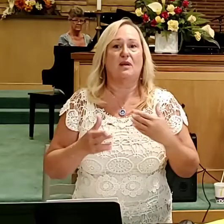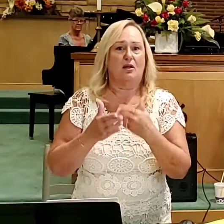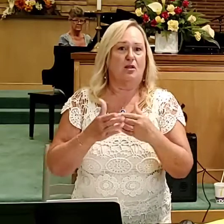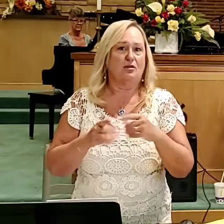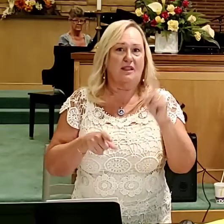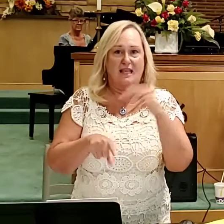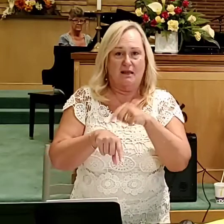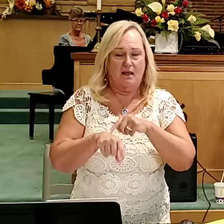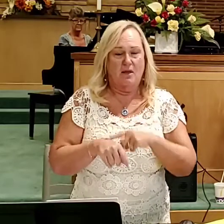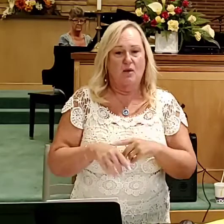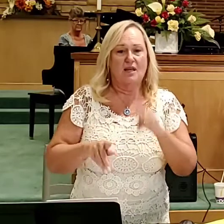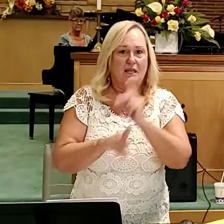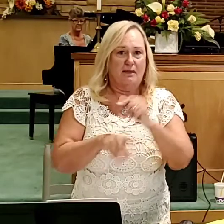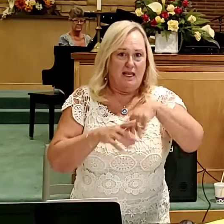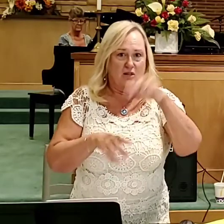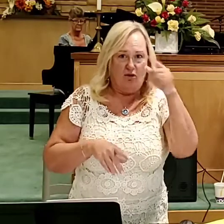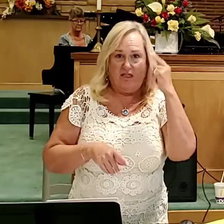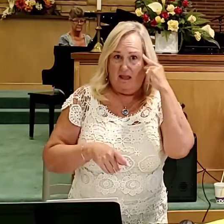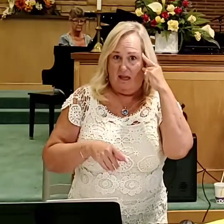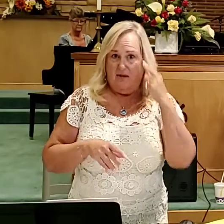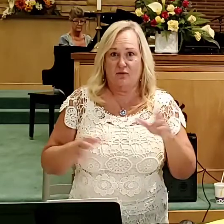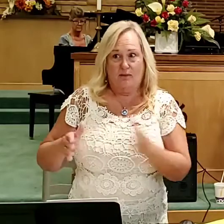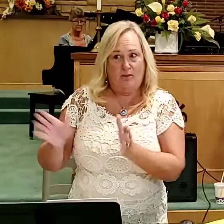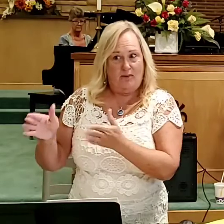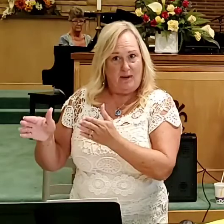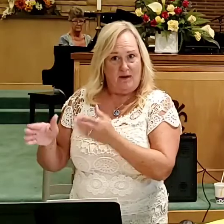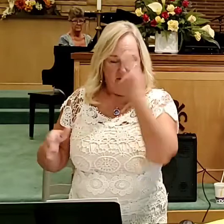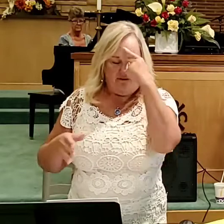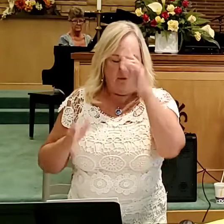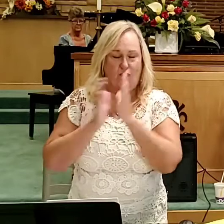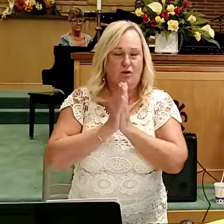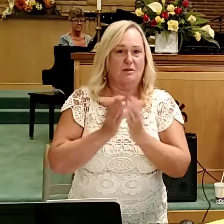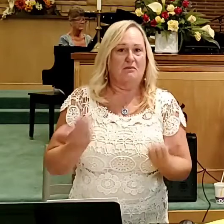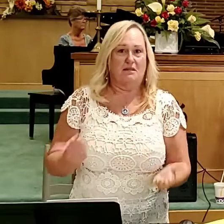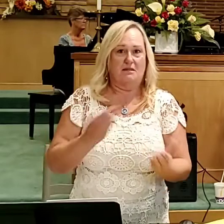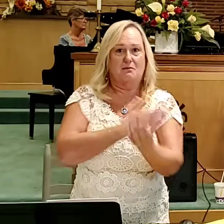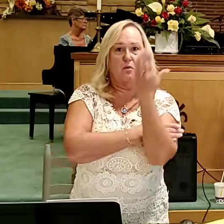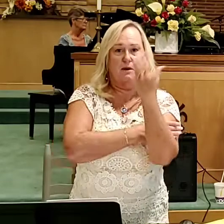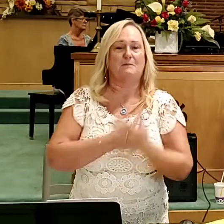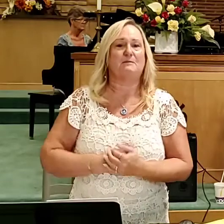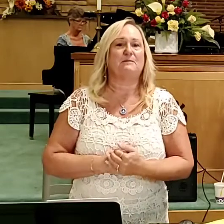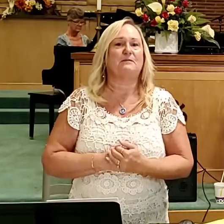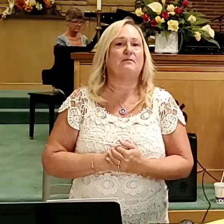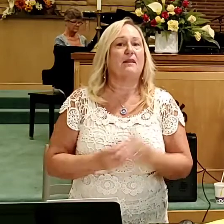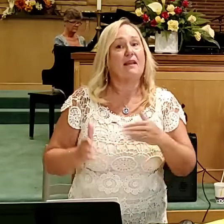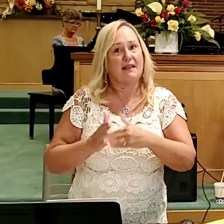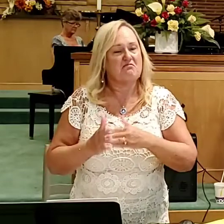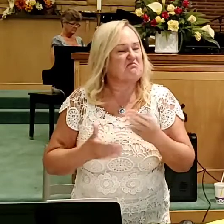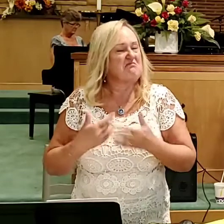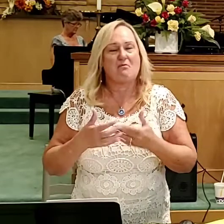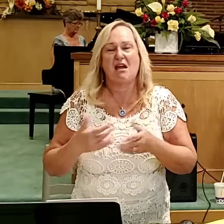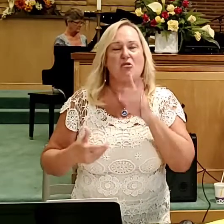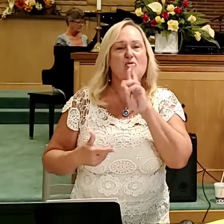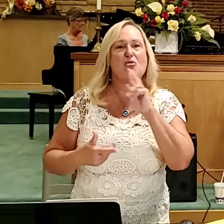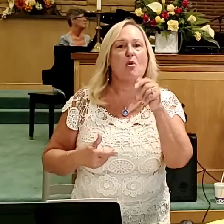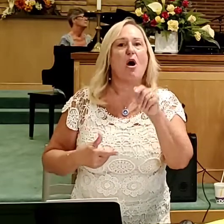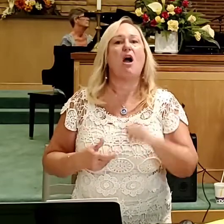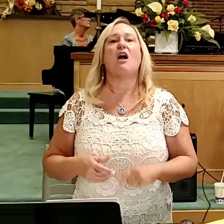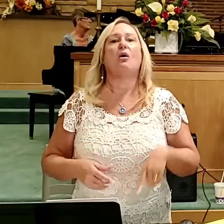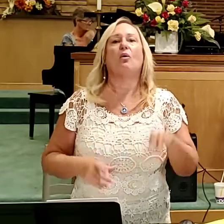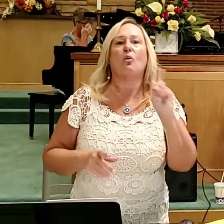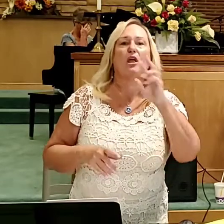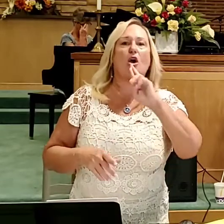we want to keep that in your thinking as we prepare for worship this morning. Again, no matter who you are